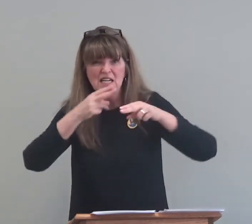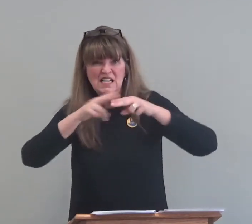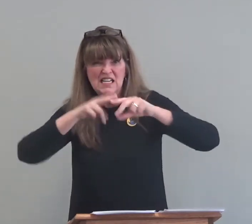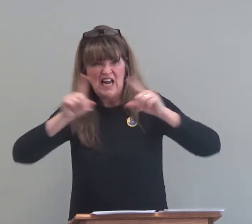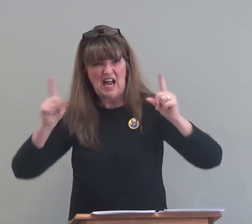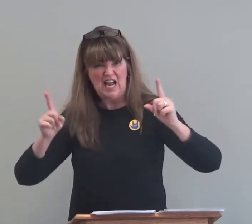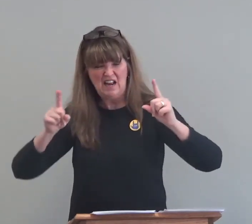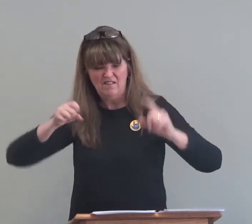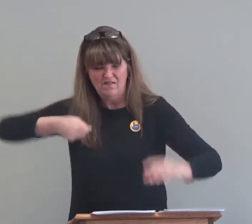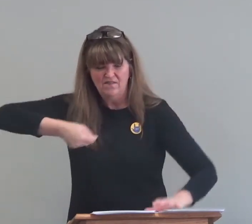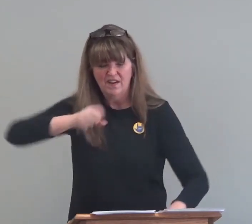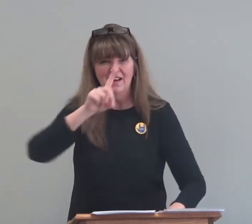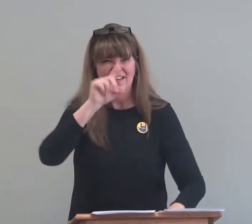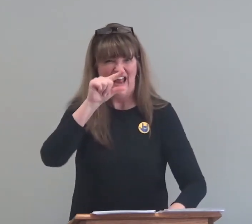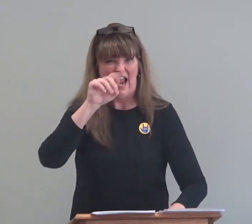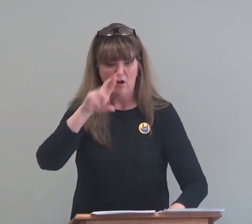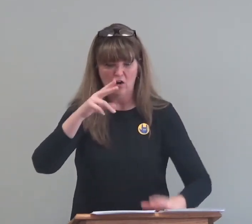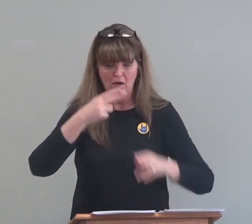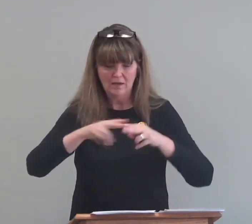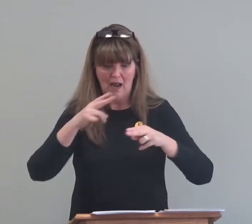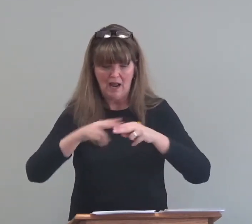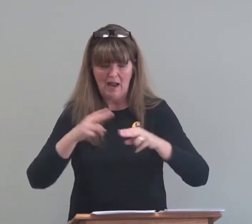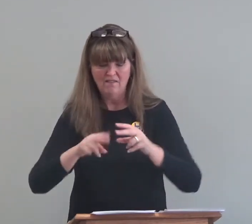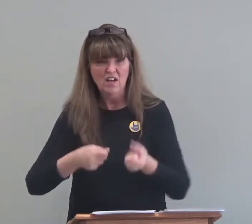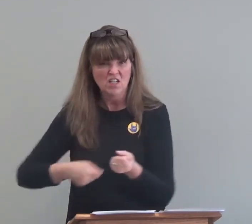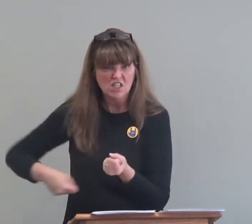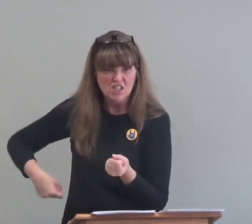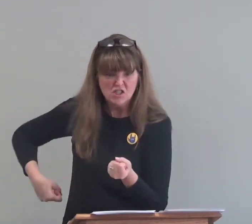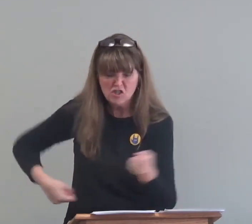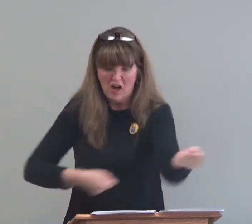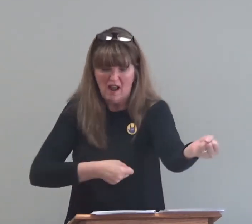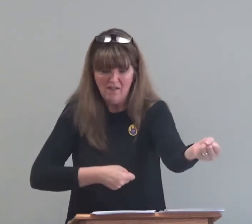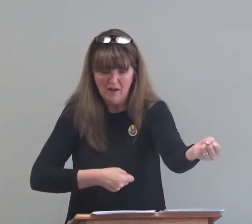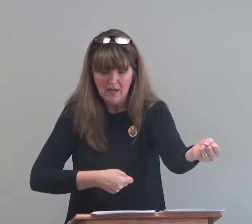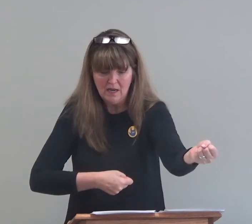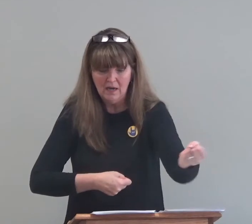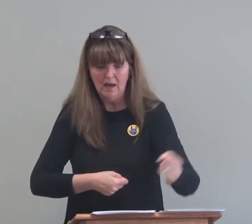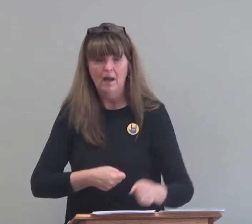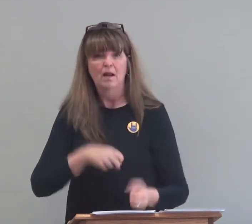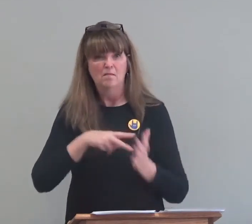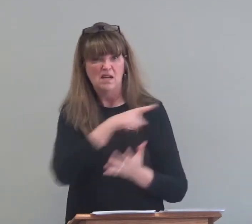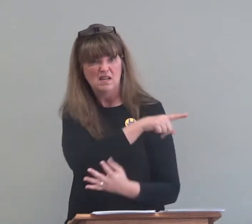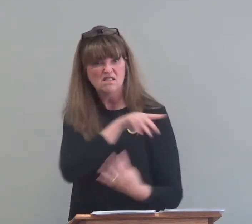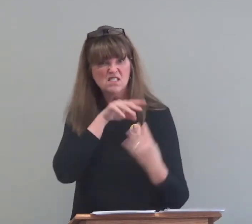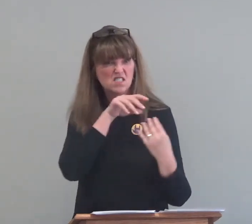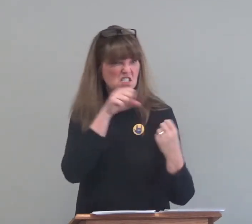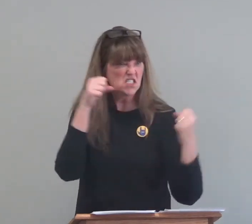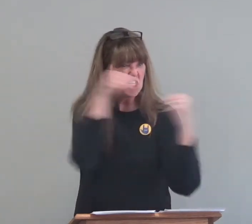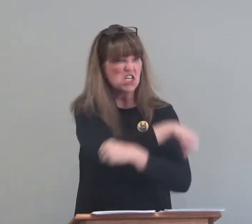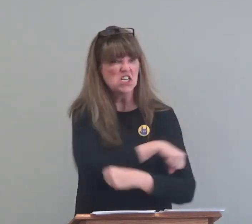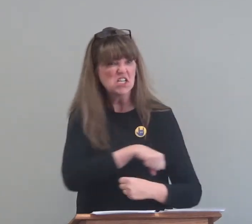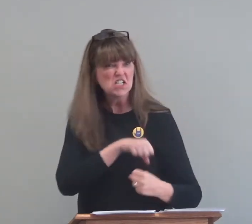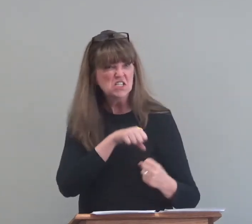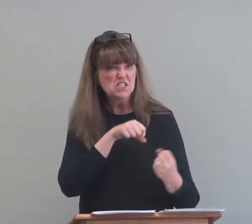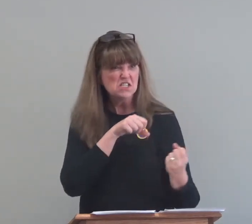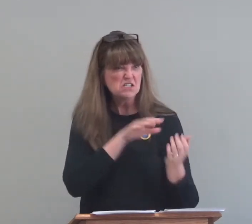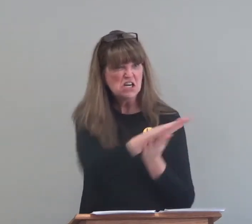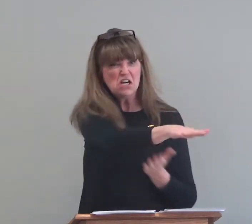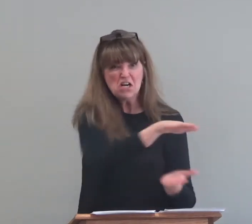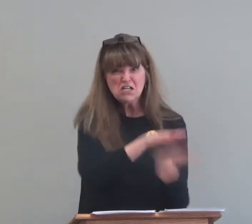with their shields and their sabers and their daggers and their spears. So Jesus was able to fight with